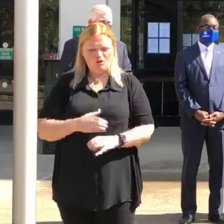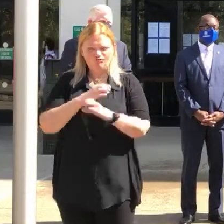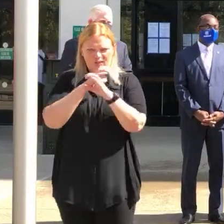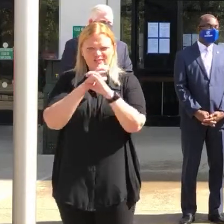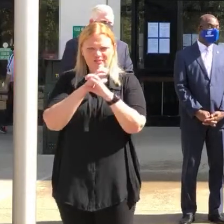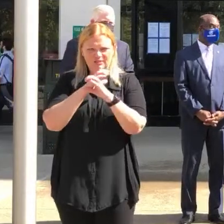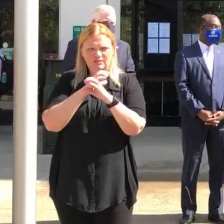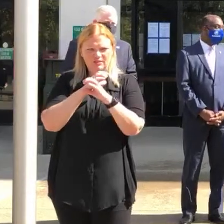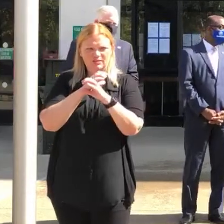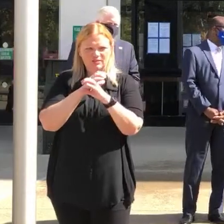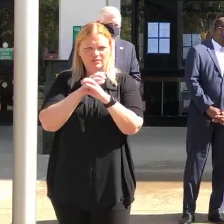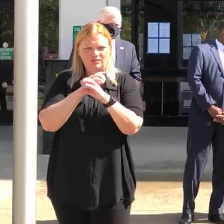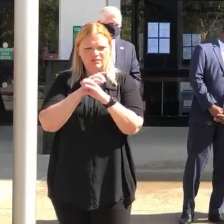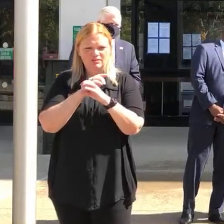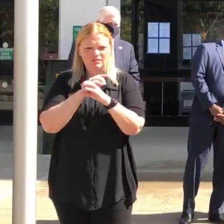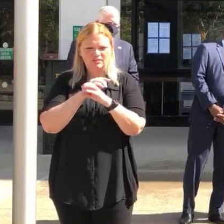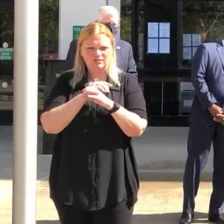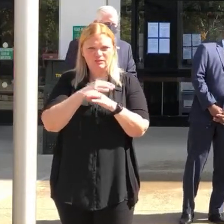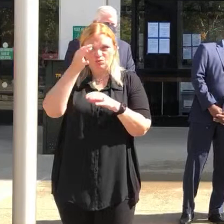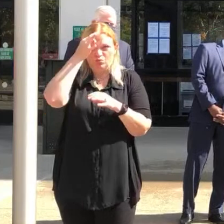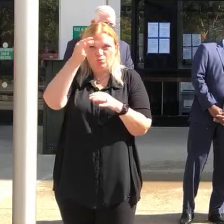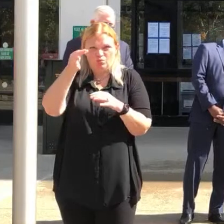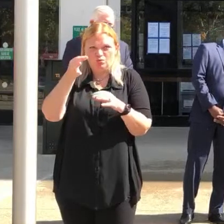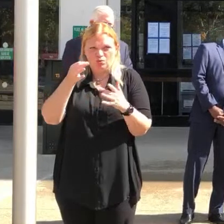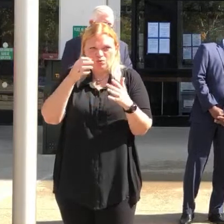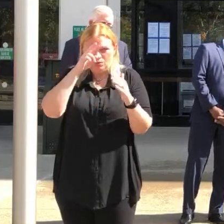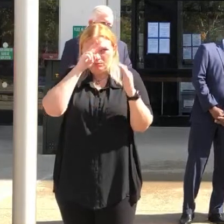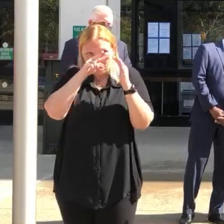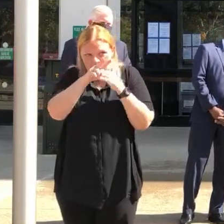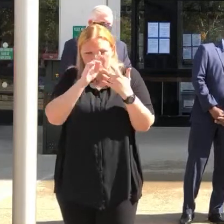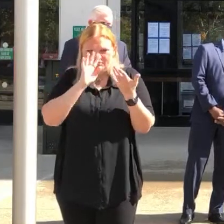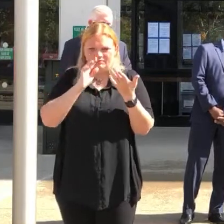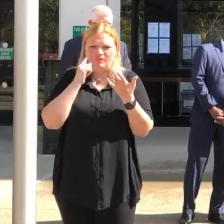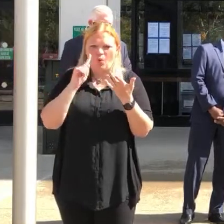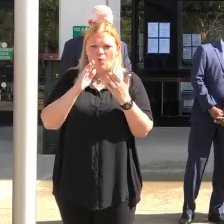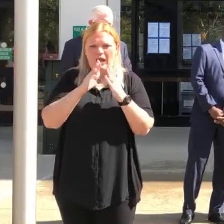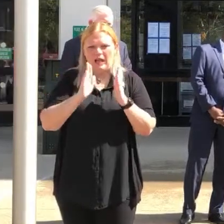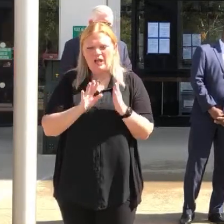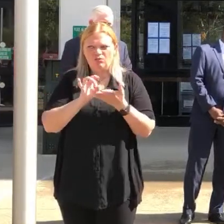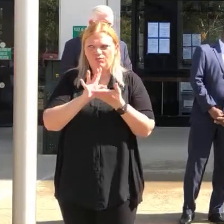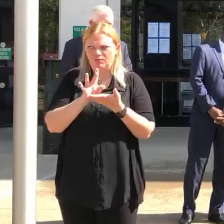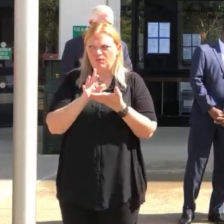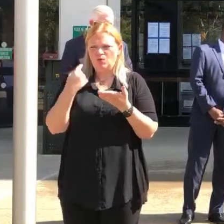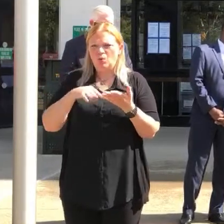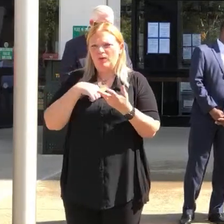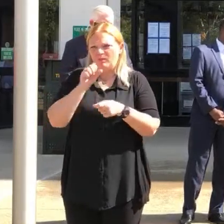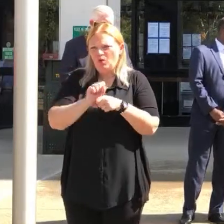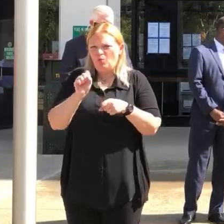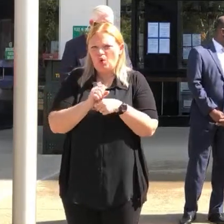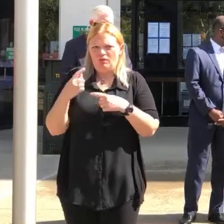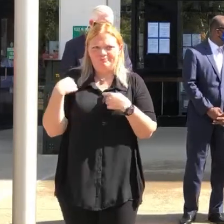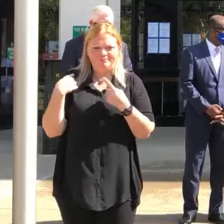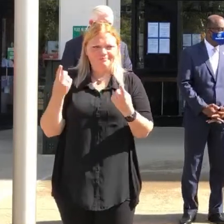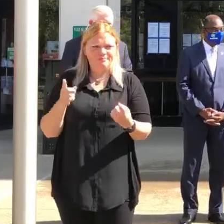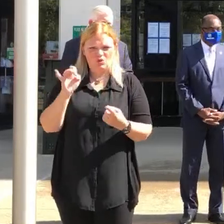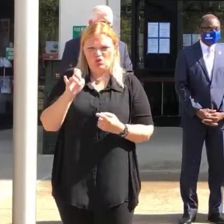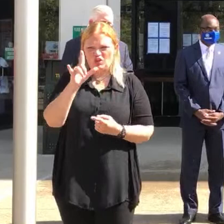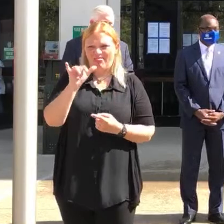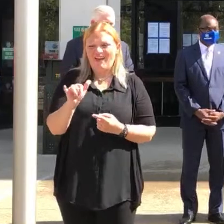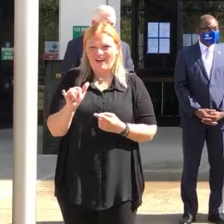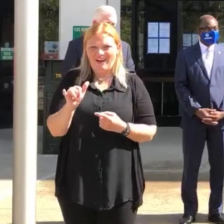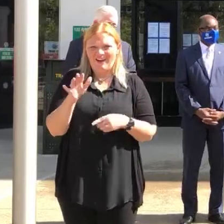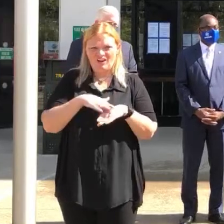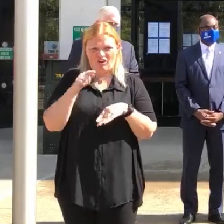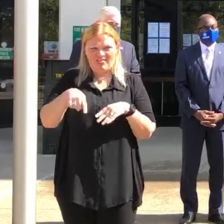crisis that was coming forth in terms of housing and evictions. So we have been working since July on